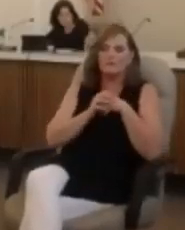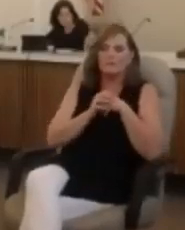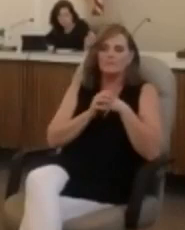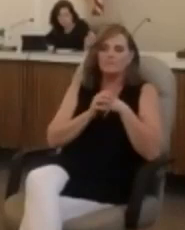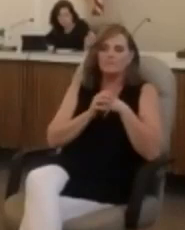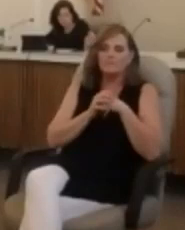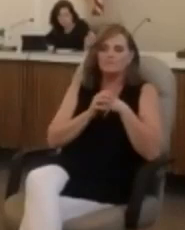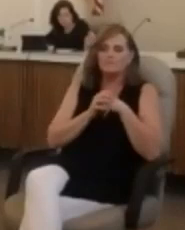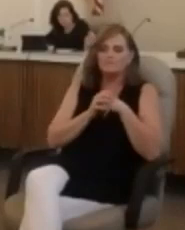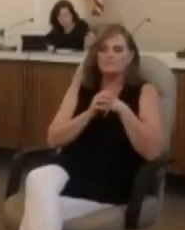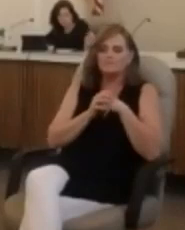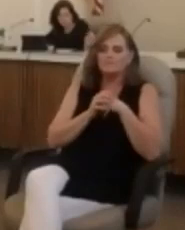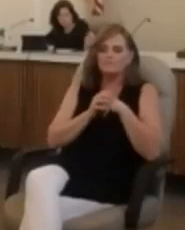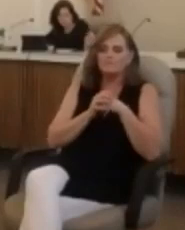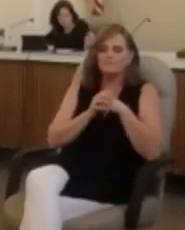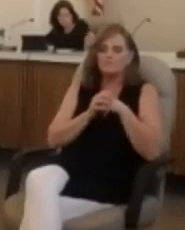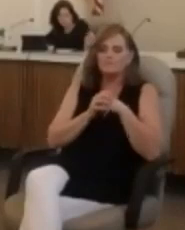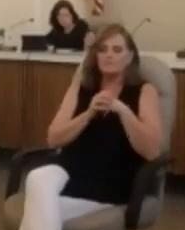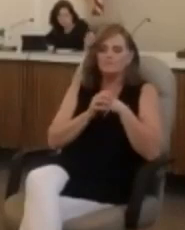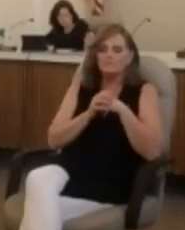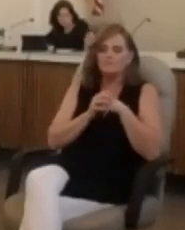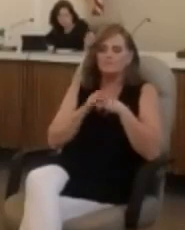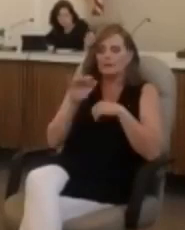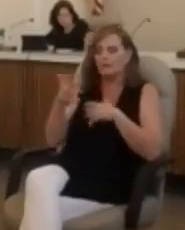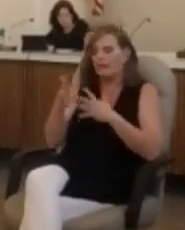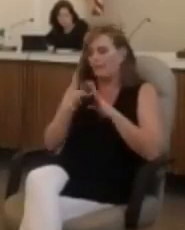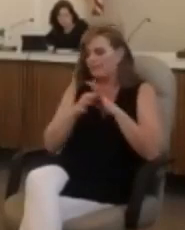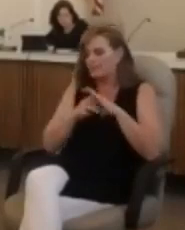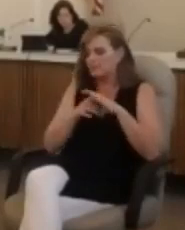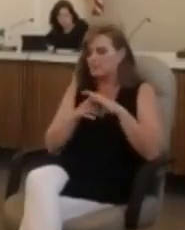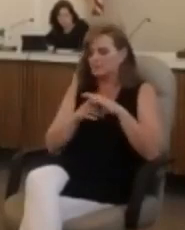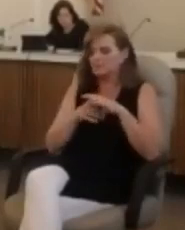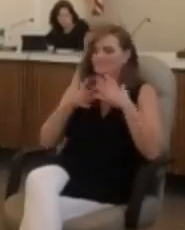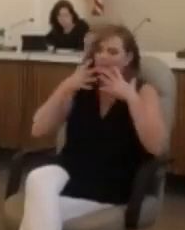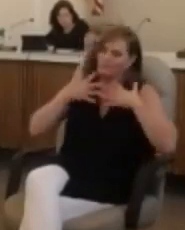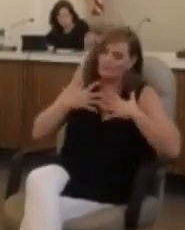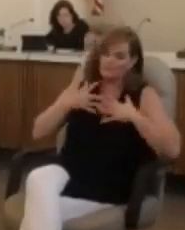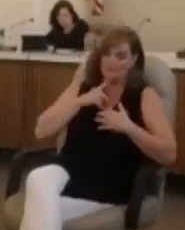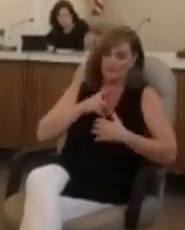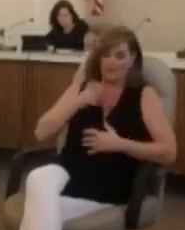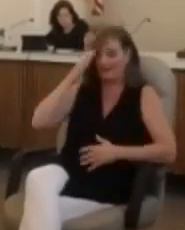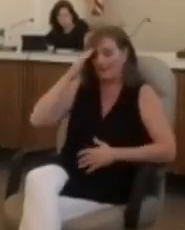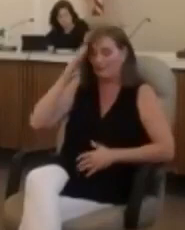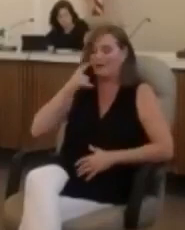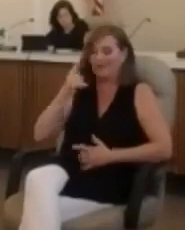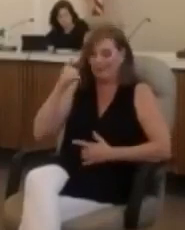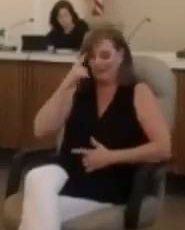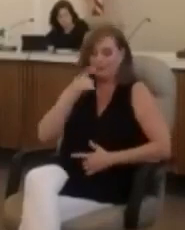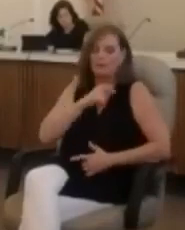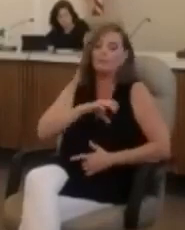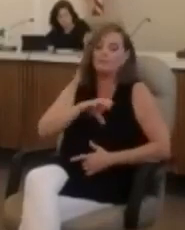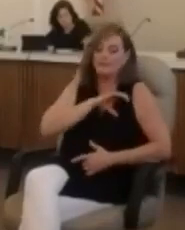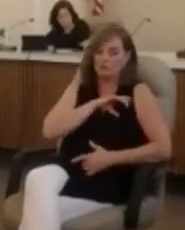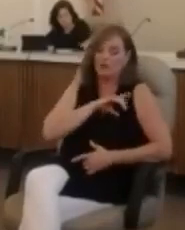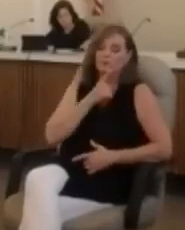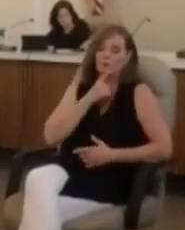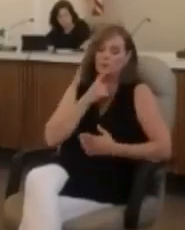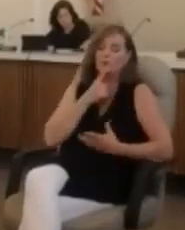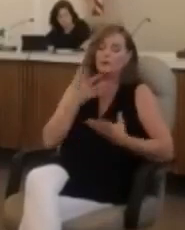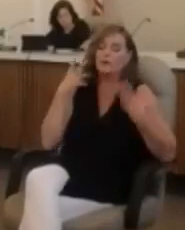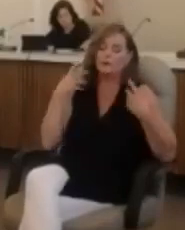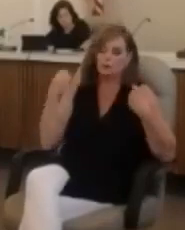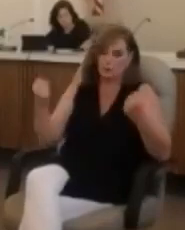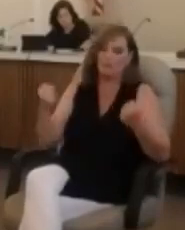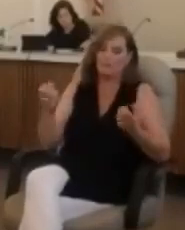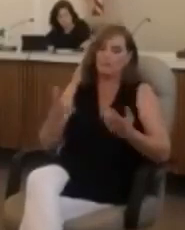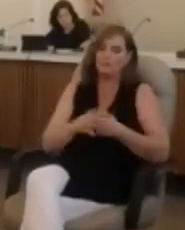Wow. like I said, it's unfortunate. To my knowledge, he's recovering. I haven't spoken to the captain in a few days, so